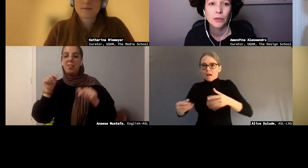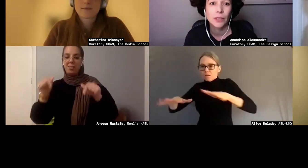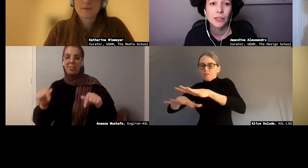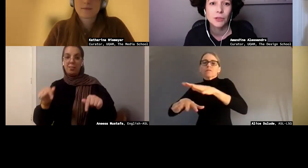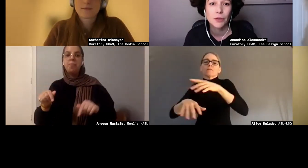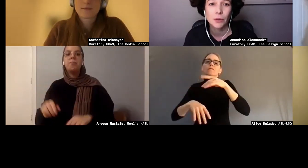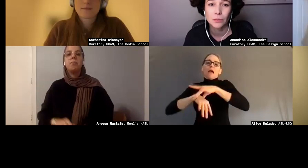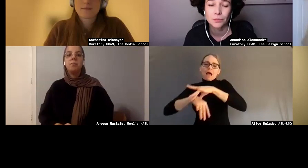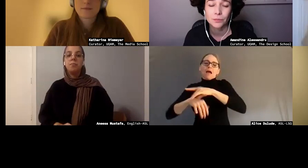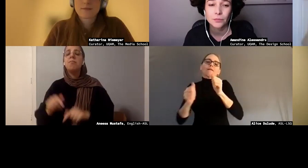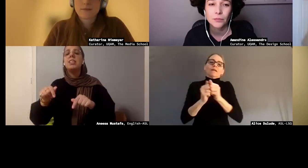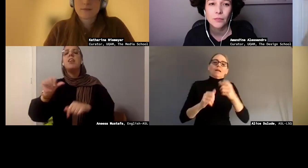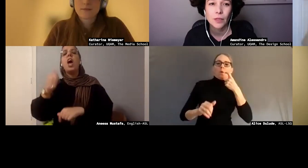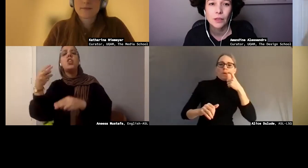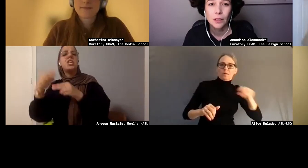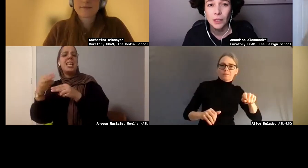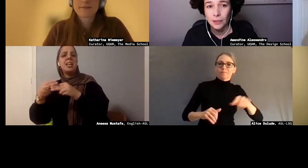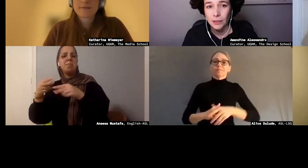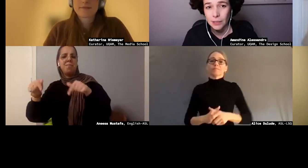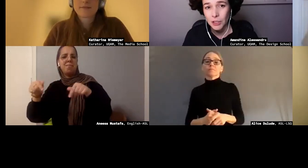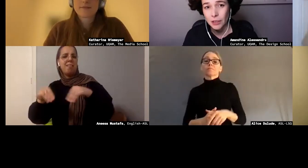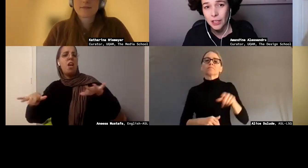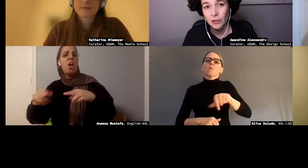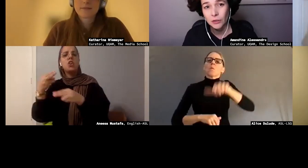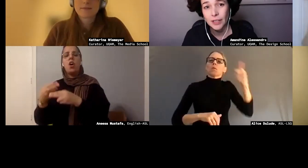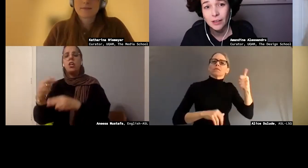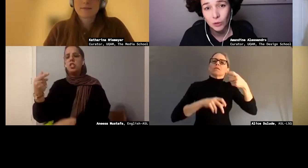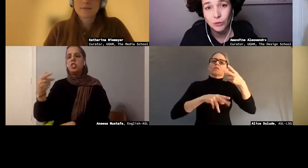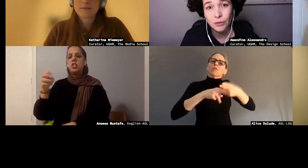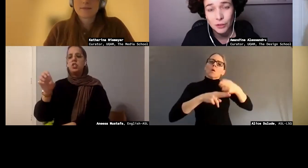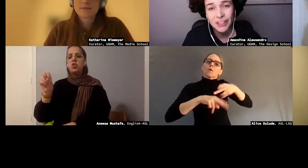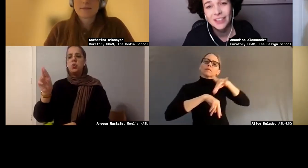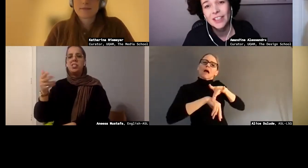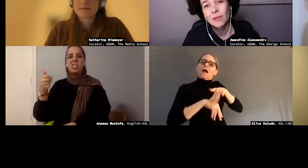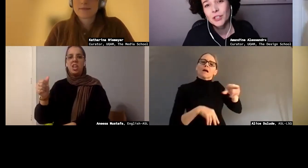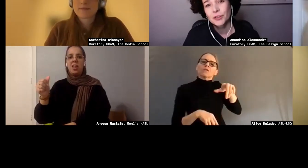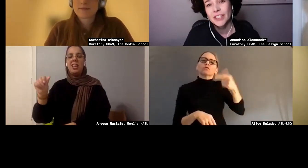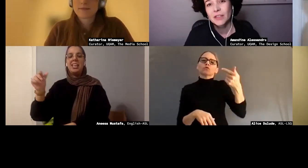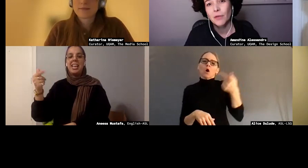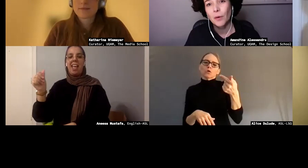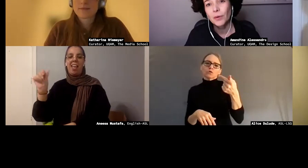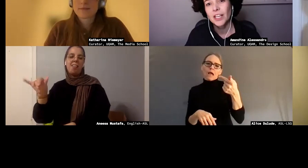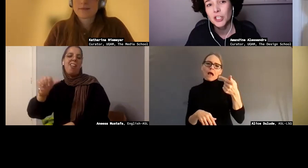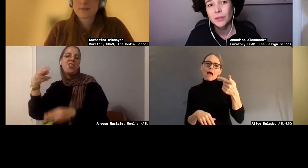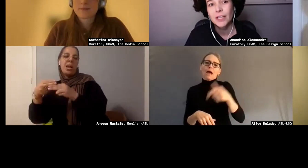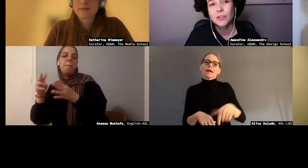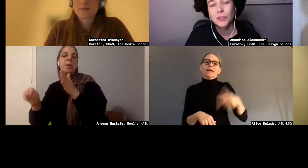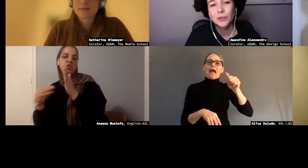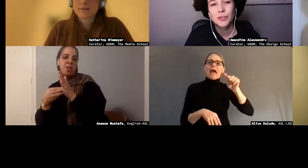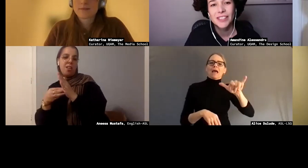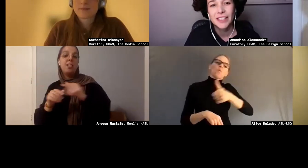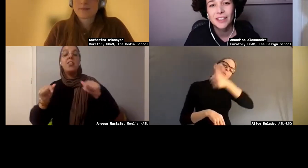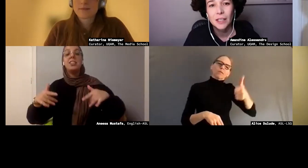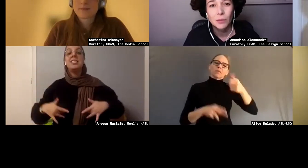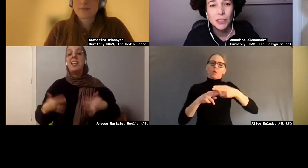also known as Montreal. The exhibition Écran Total, or Total Screen, was curated for and shown at the Centre